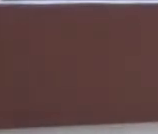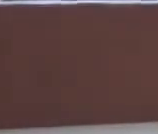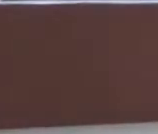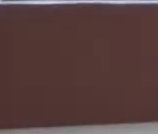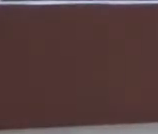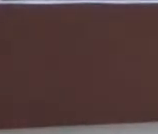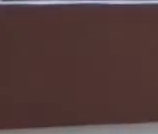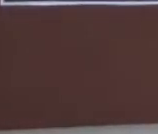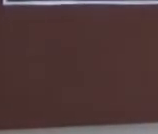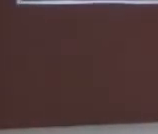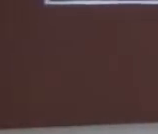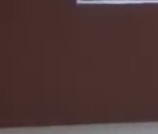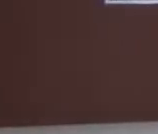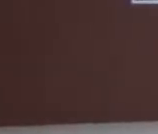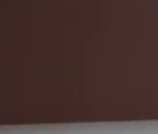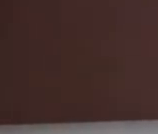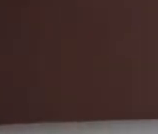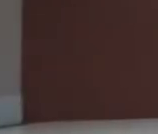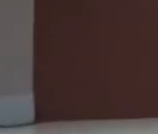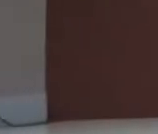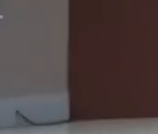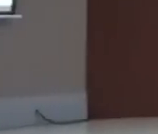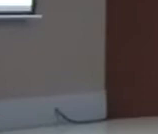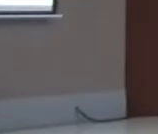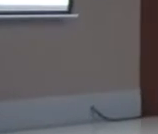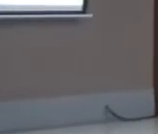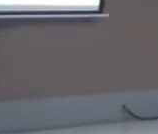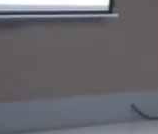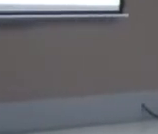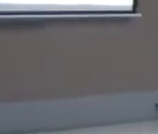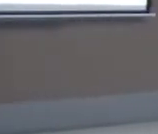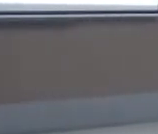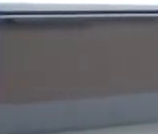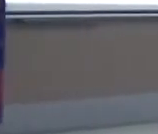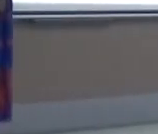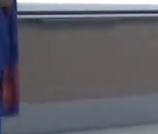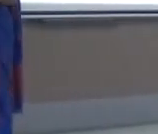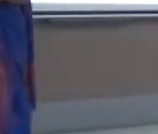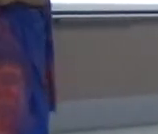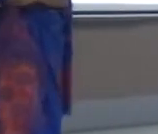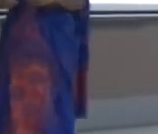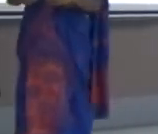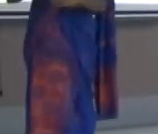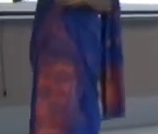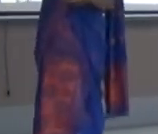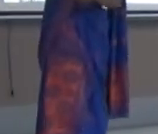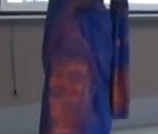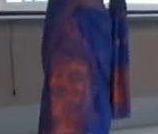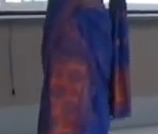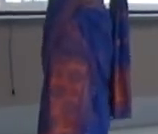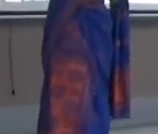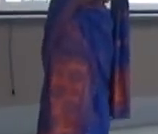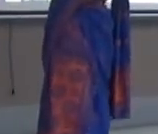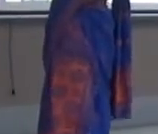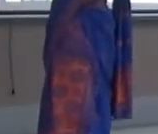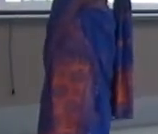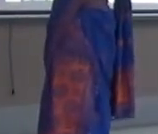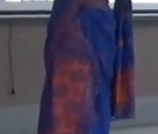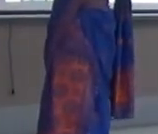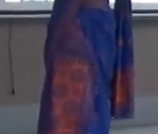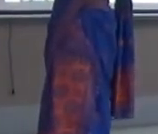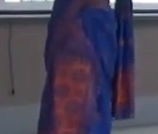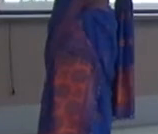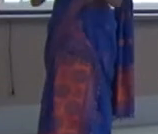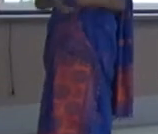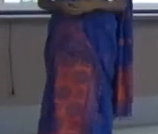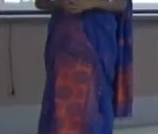health. And embedded in this health laws, there are various other issues also, including the issue of